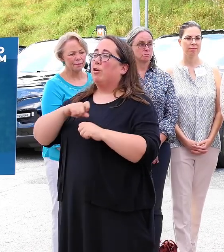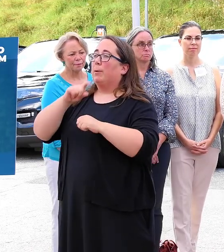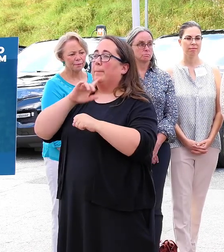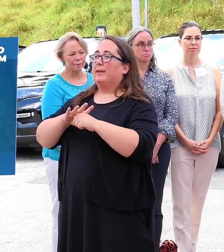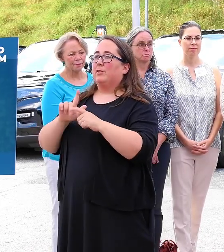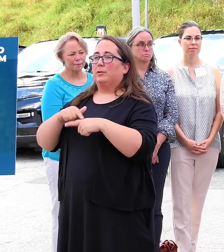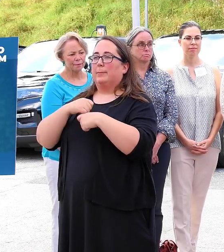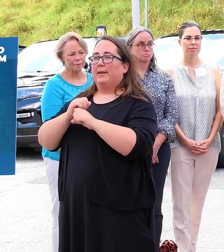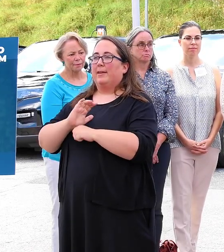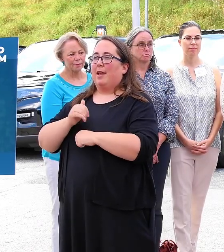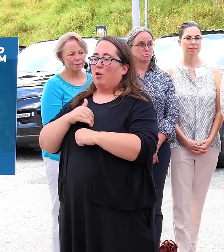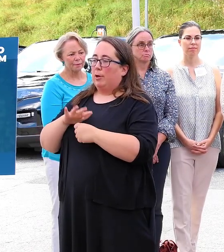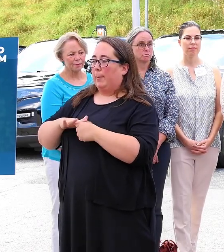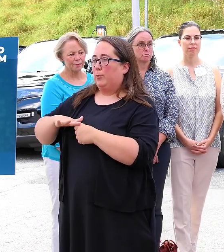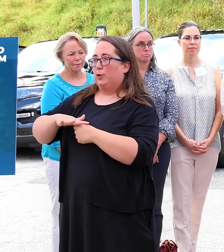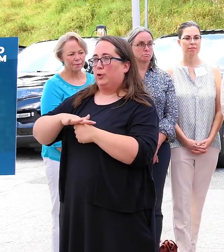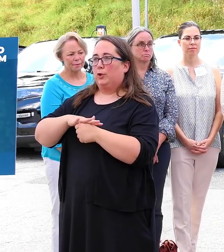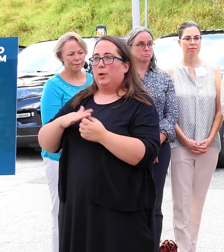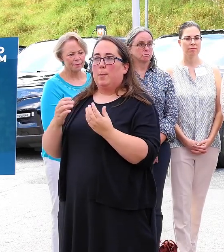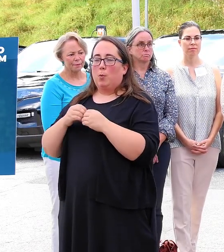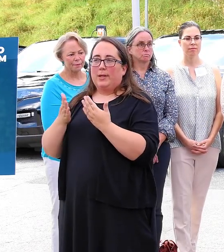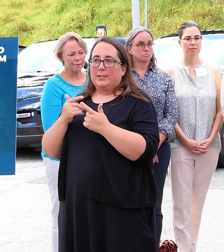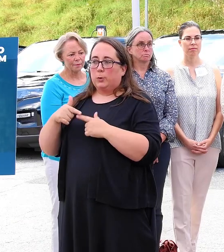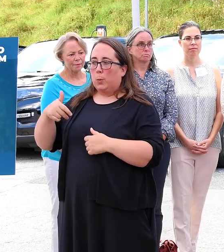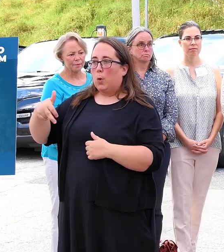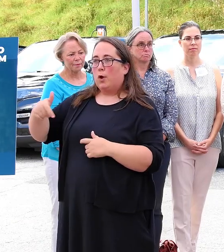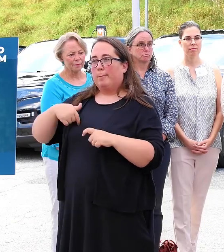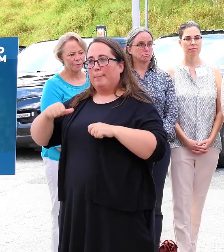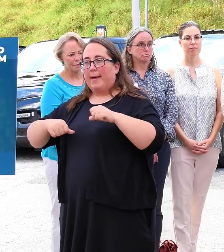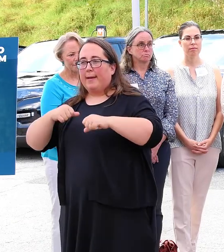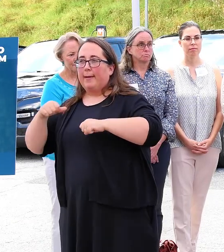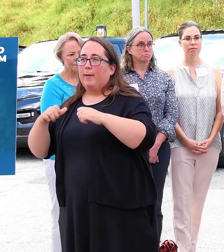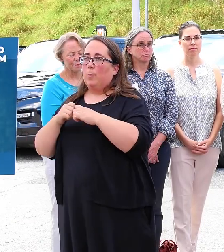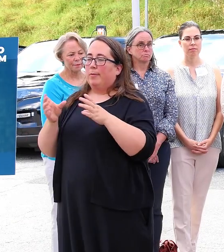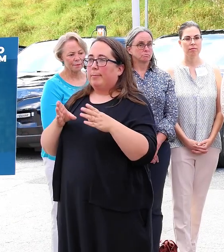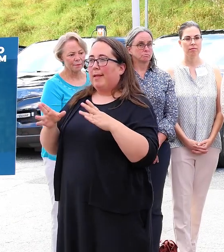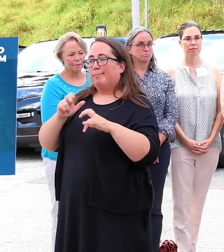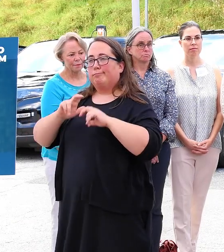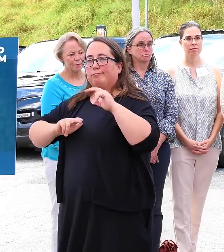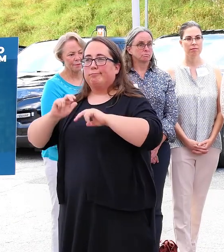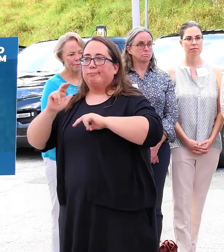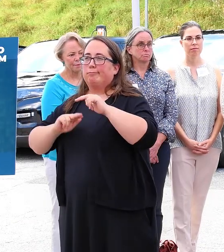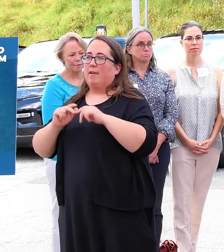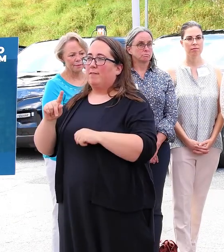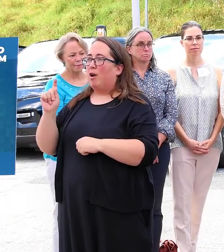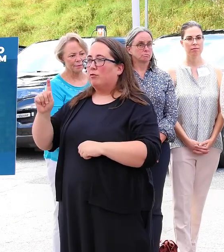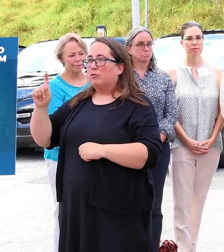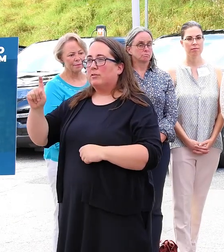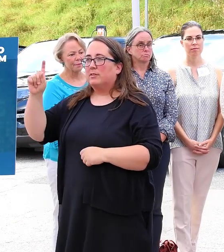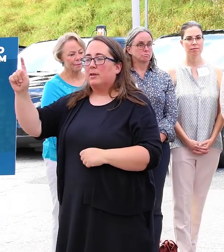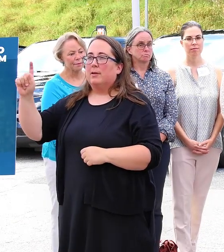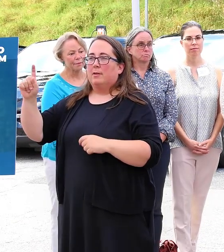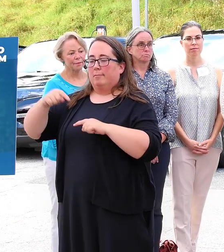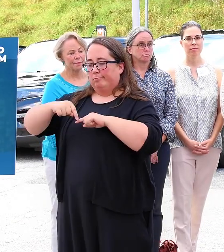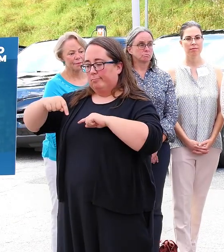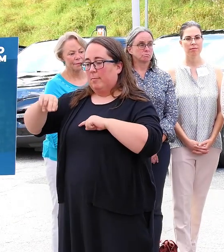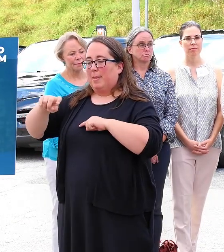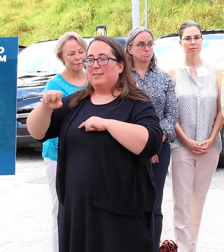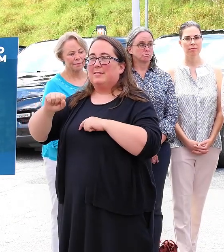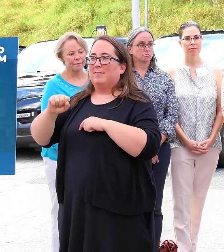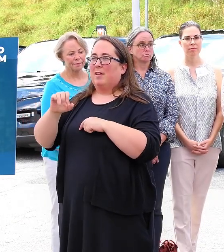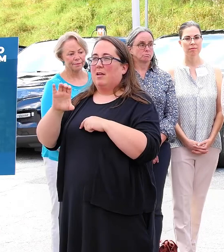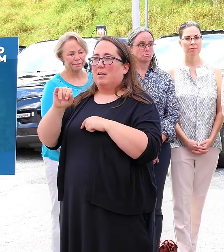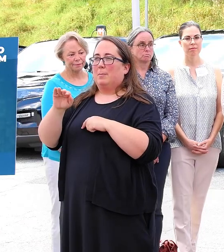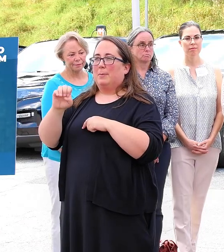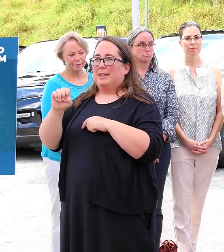to making our neighborhoods more walkable and bikeable with planning and construction of hundreds of miles of complete